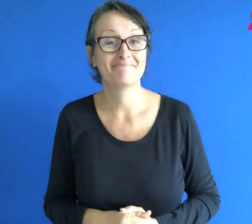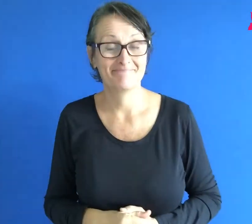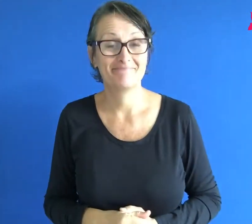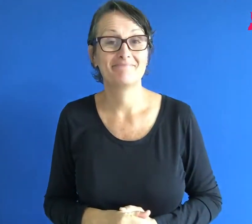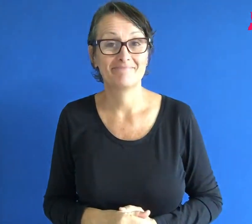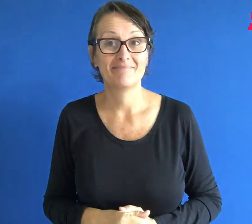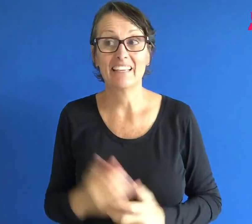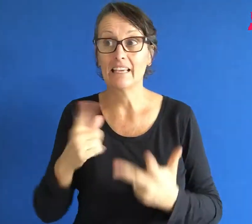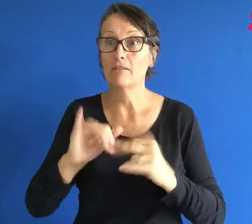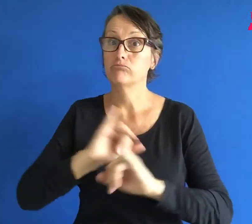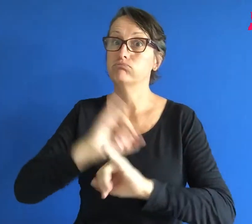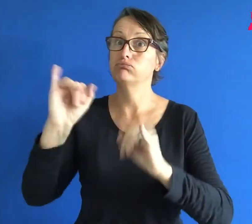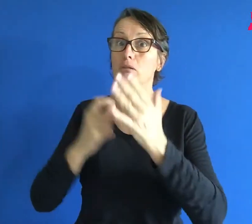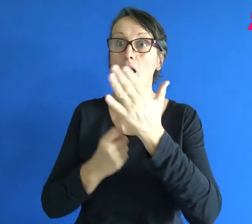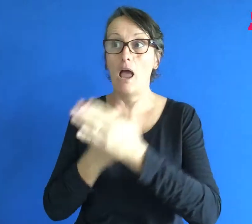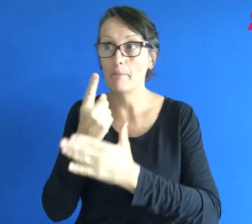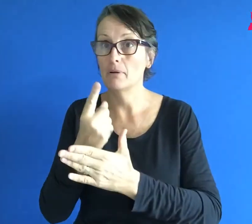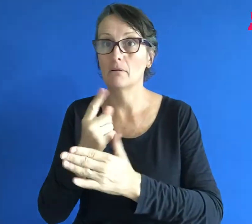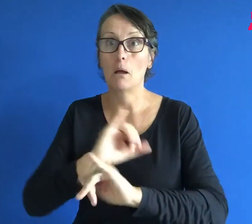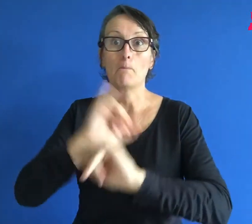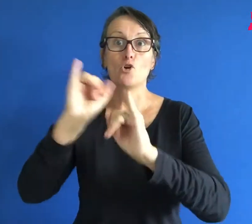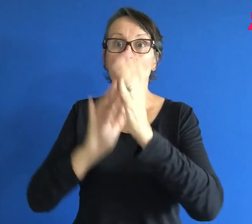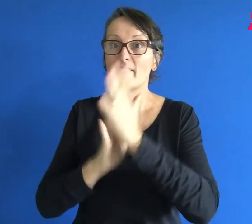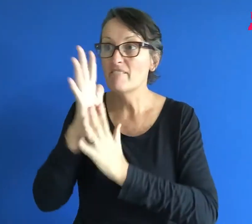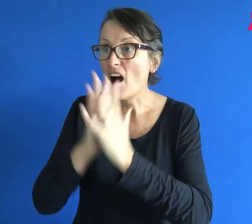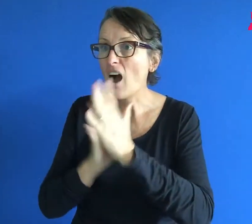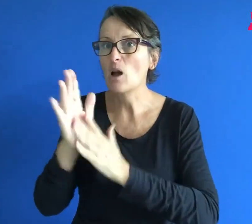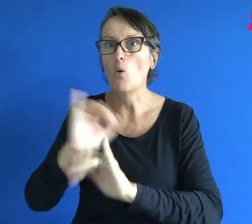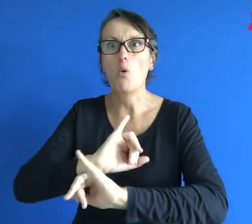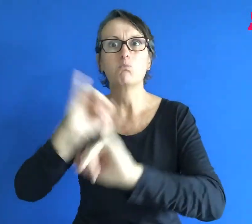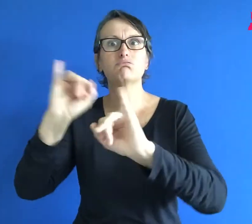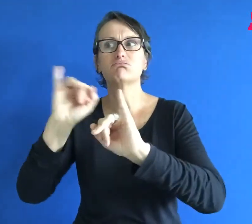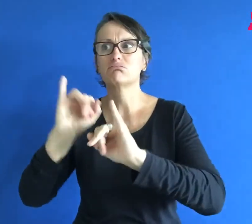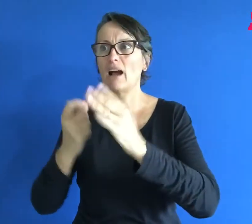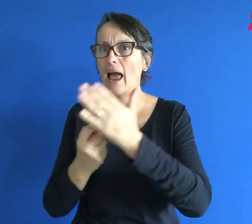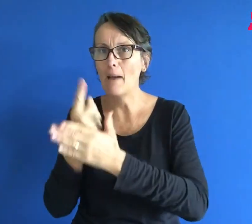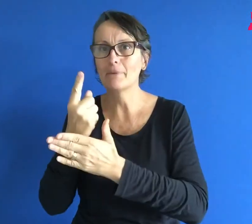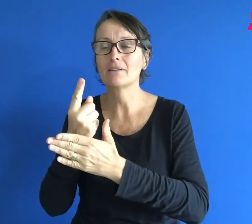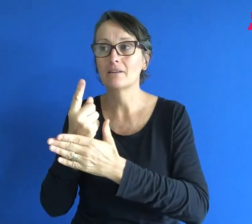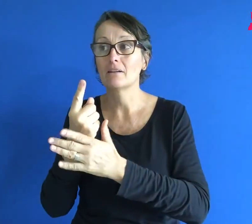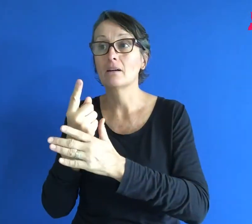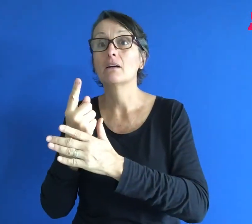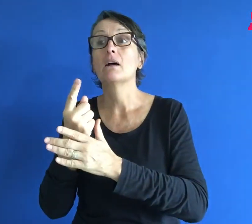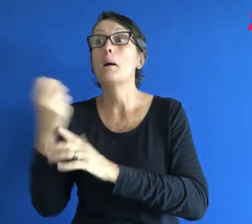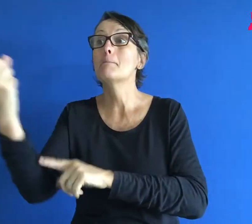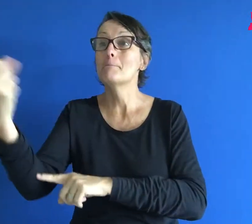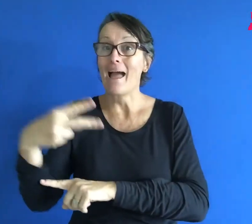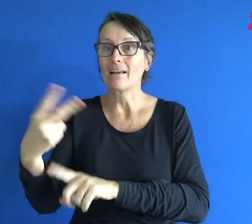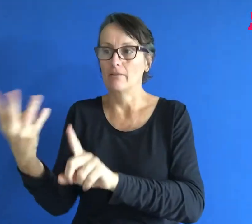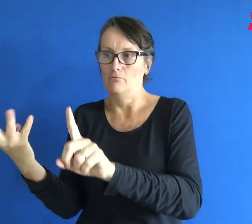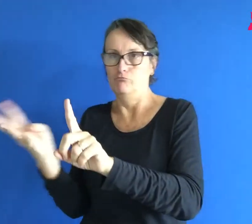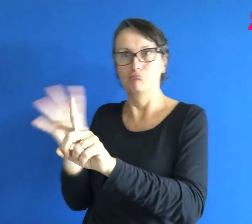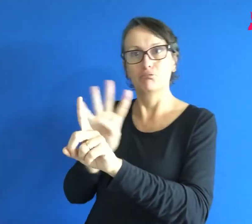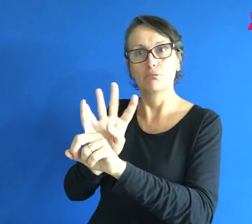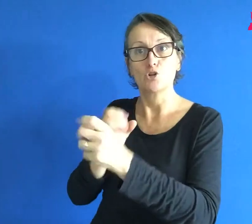of a time out there, you come back, if there's a really supportive environment, that's actually quite protective. Dr. Grant, it's lovely to see you